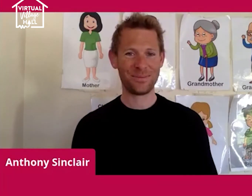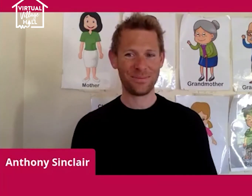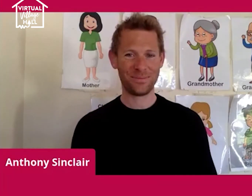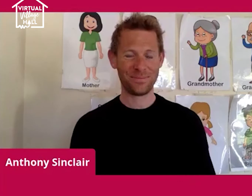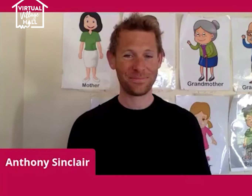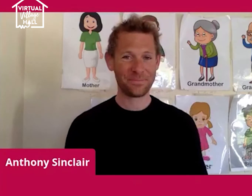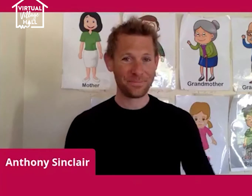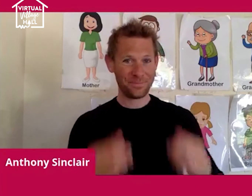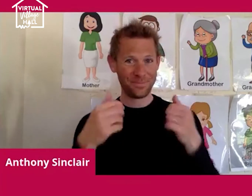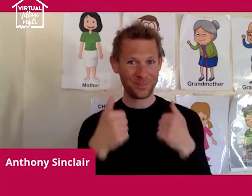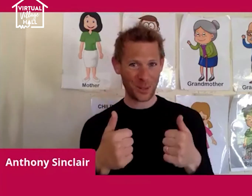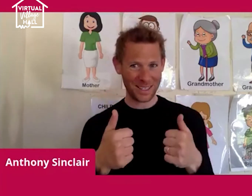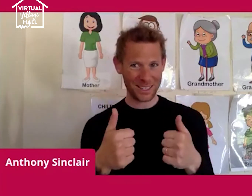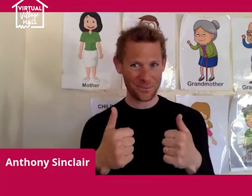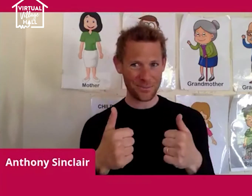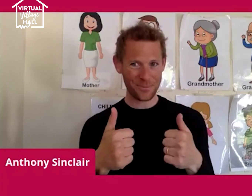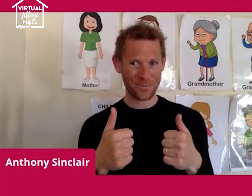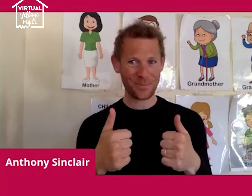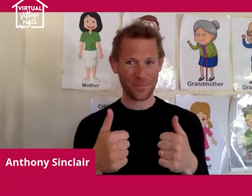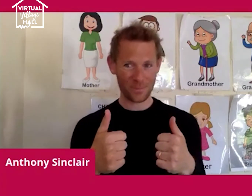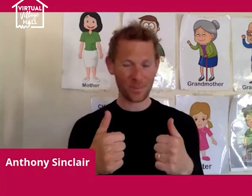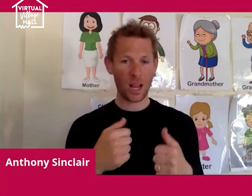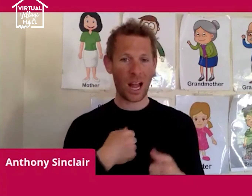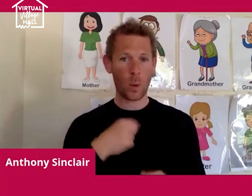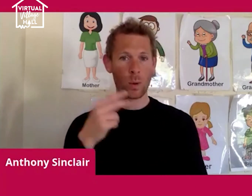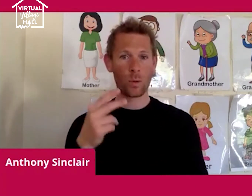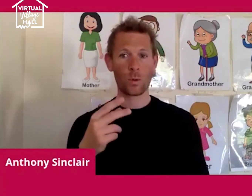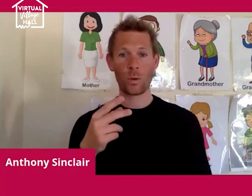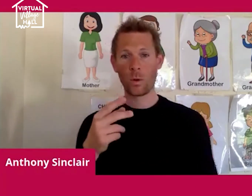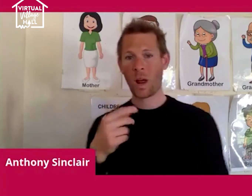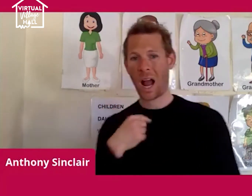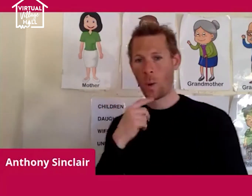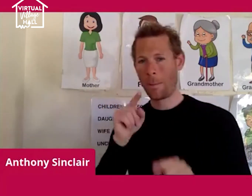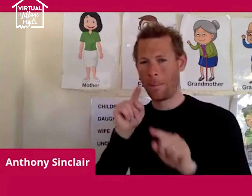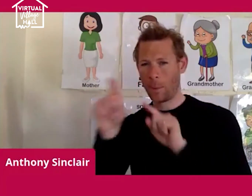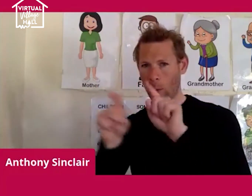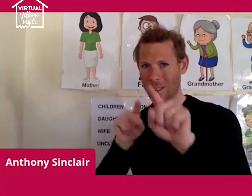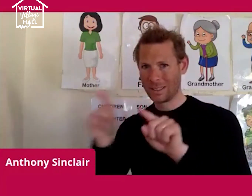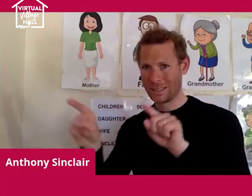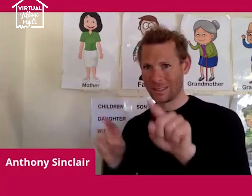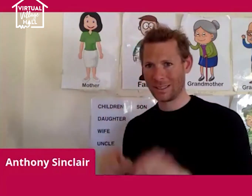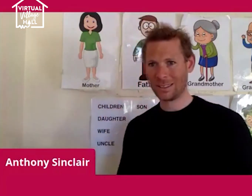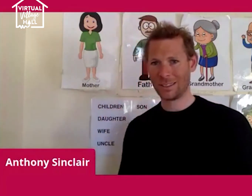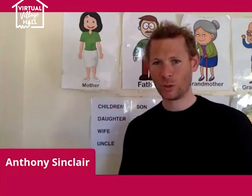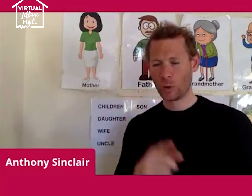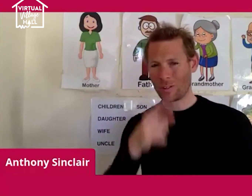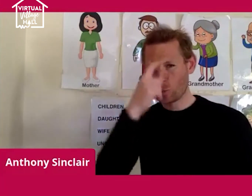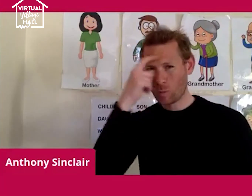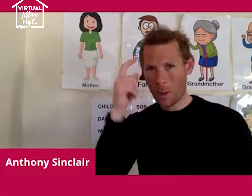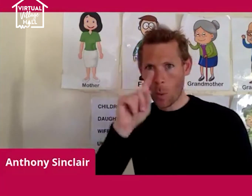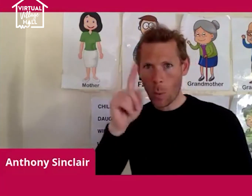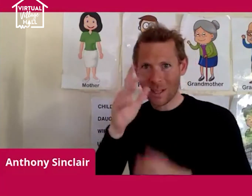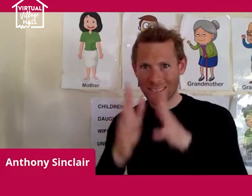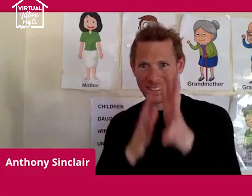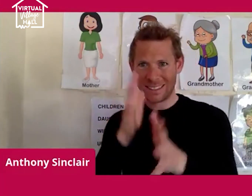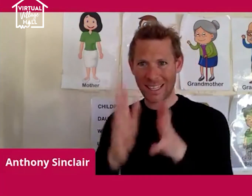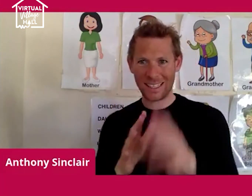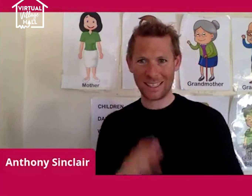Okay. So I'm going to point to some of the words now, and I want you to try